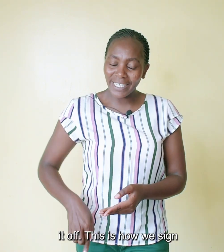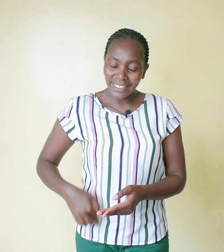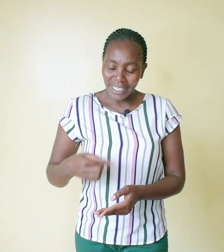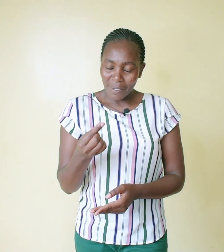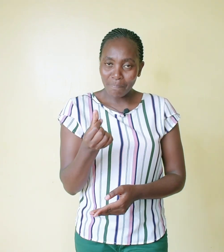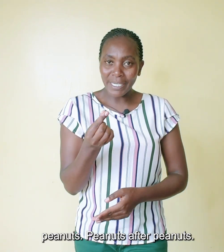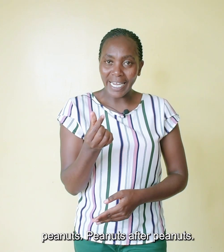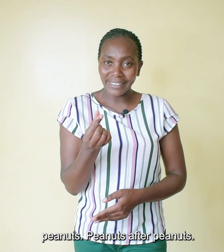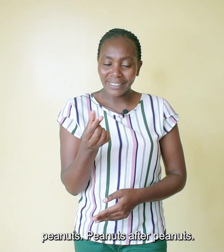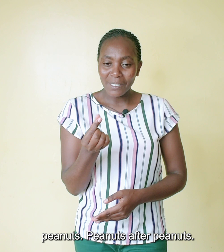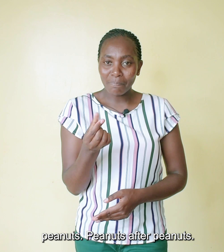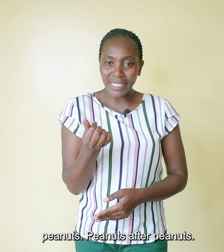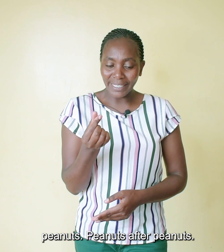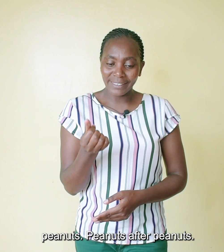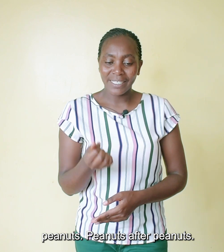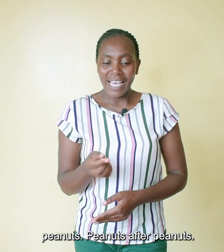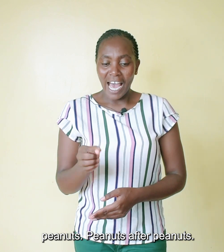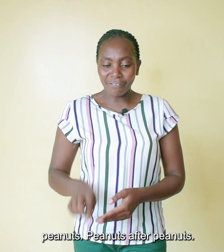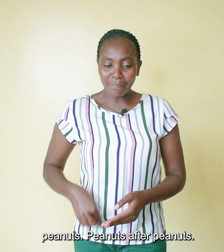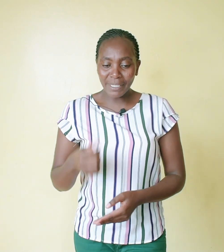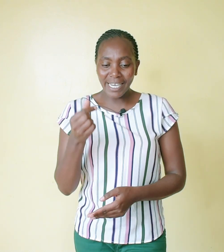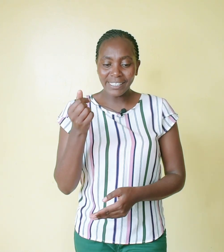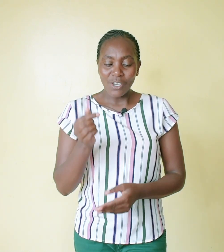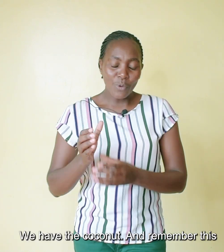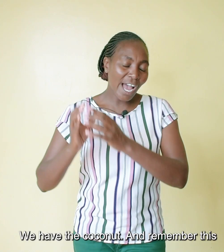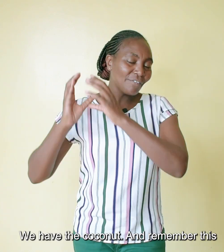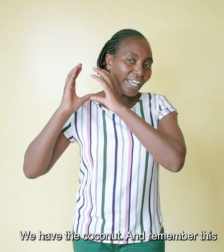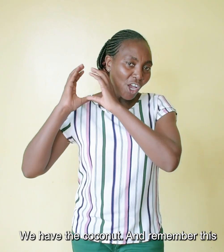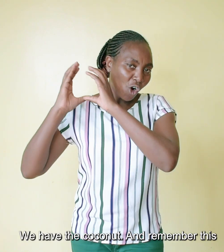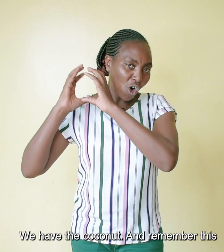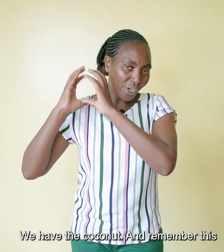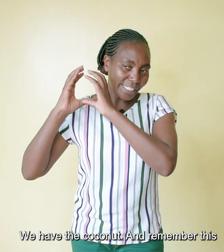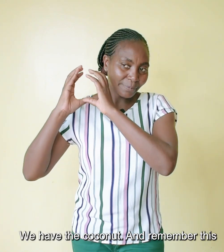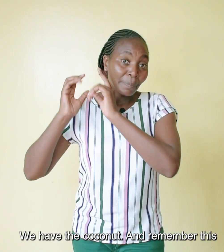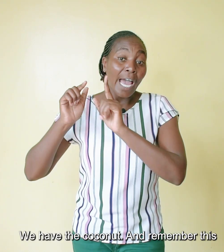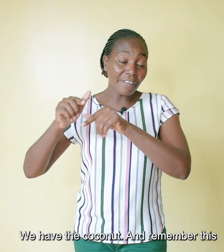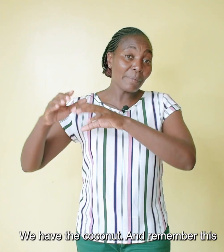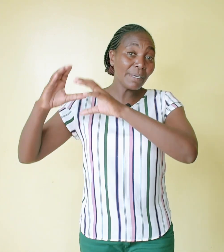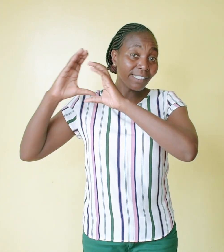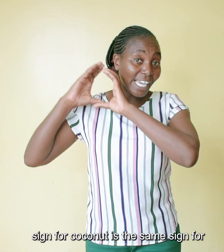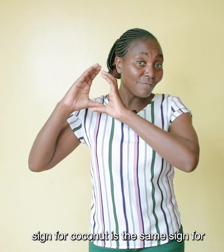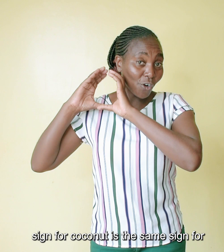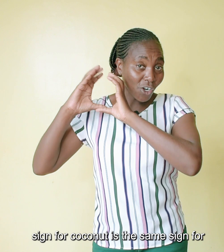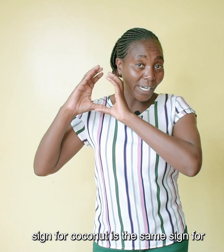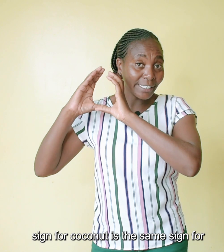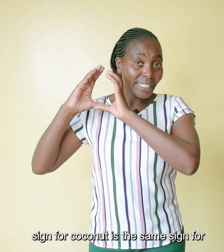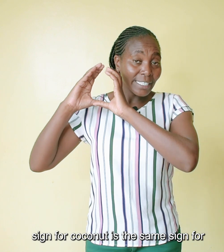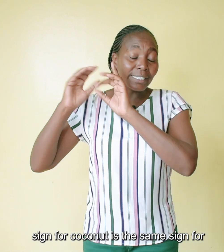sign peanuts. Peanuts. After peanuts, we have the coconut. And remember, this sign for coconut is the